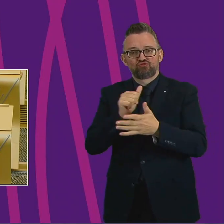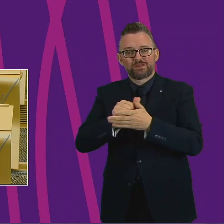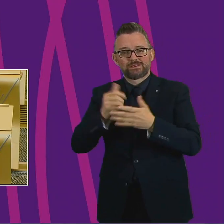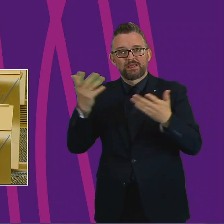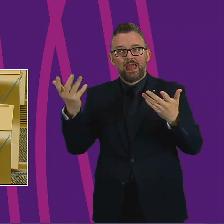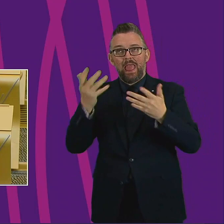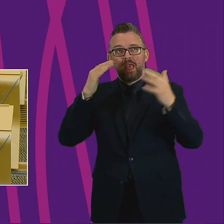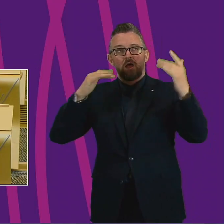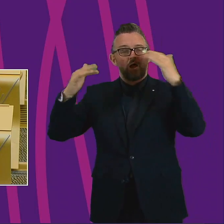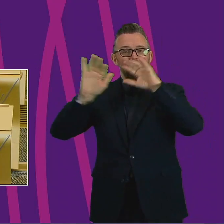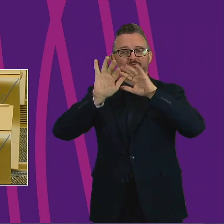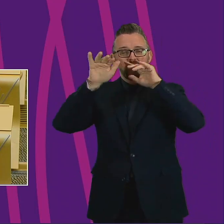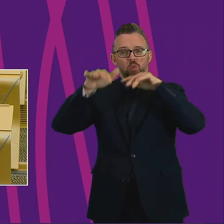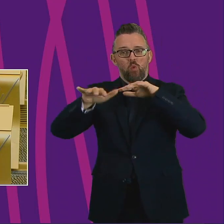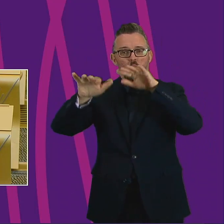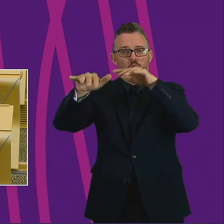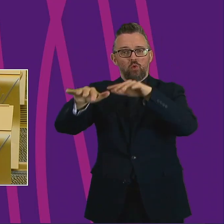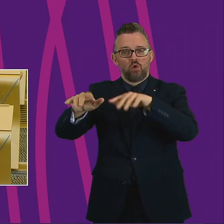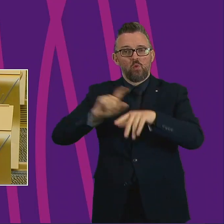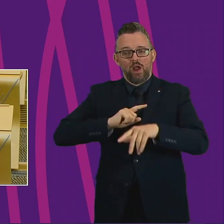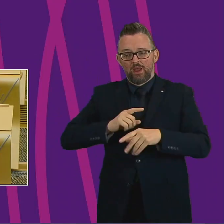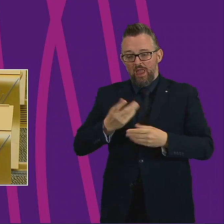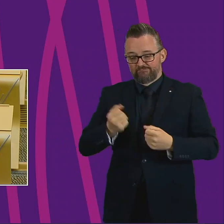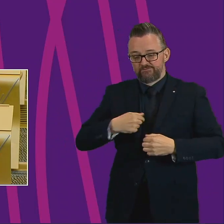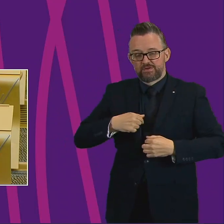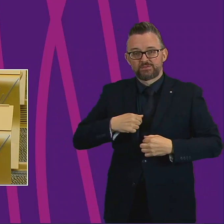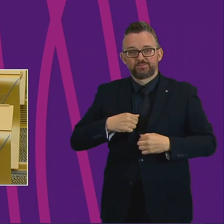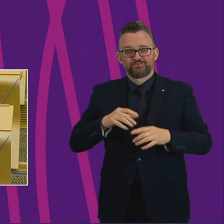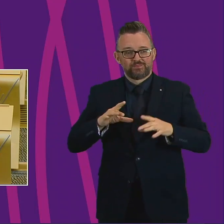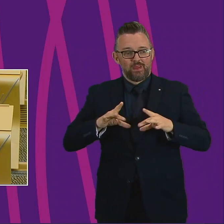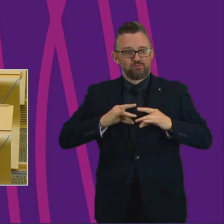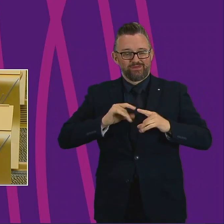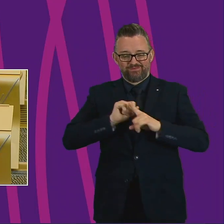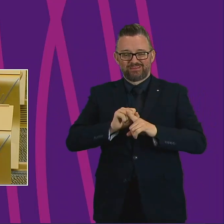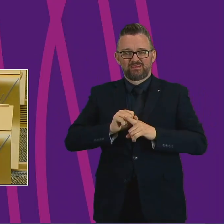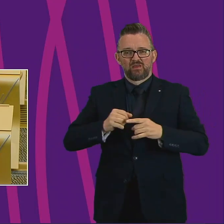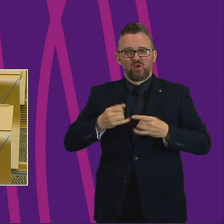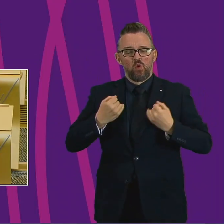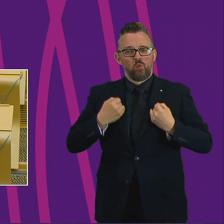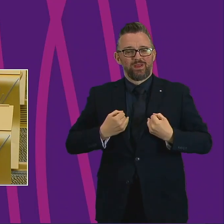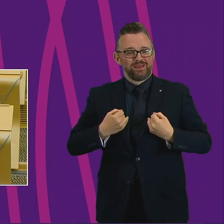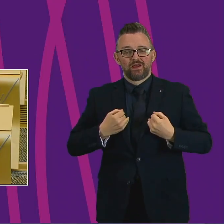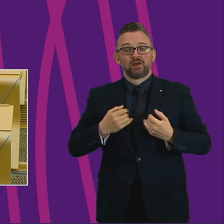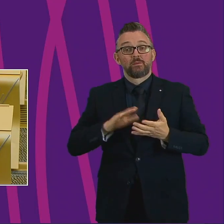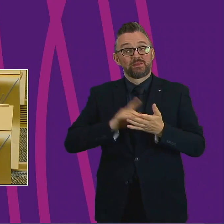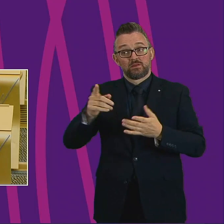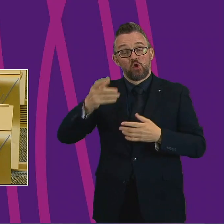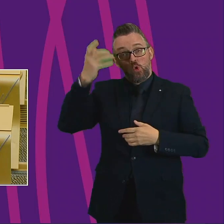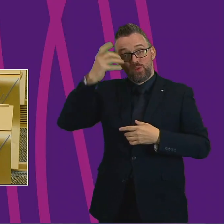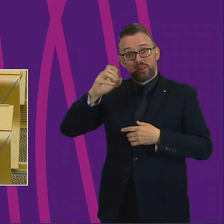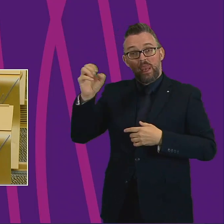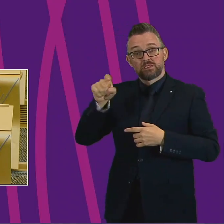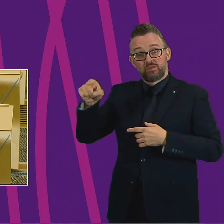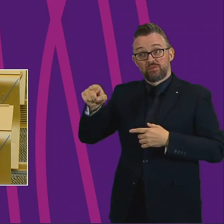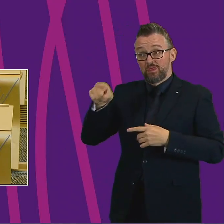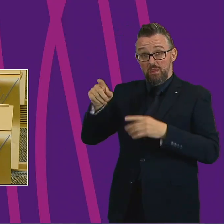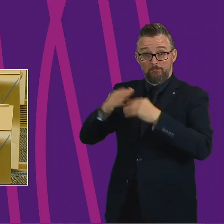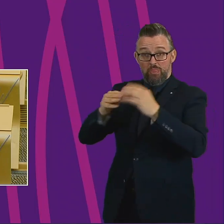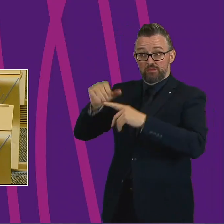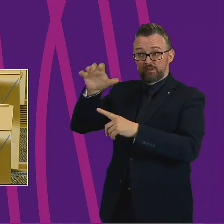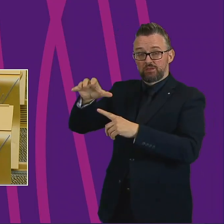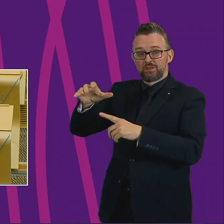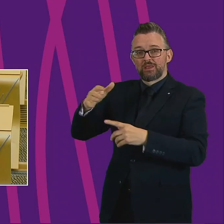groups of patients who are immune suppressed. So the creation of a build like the Queen Elizabeth needs to be able